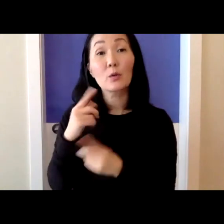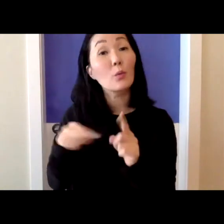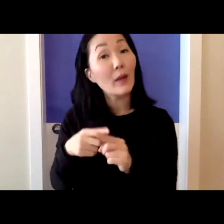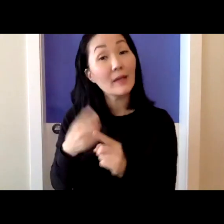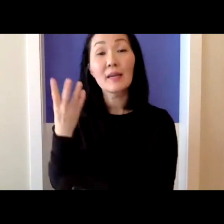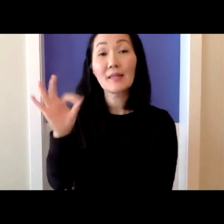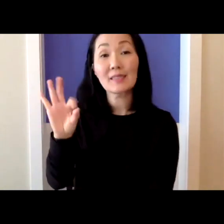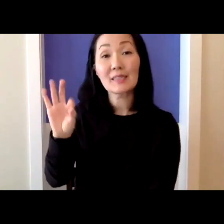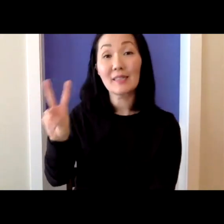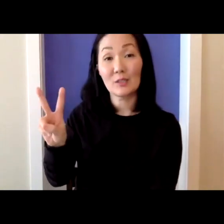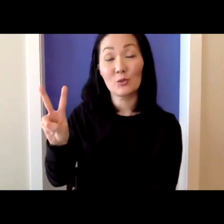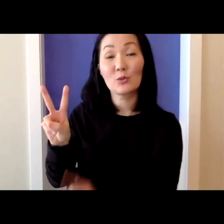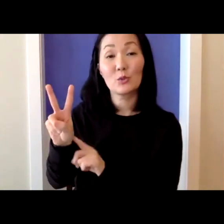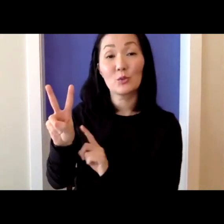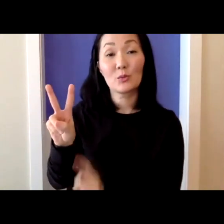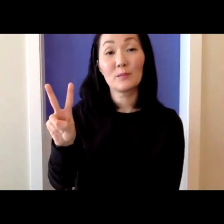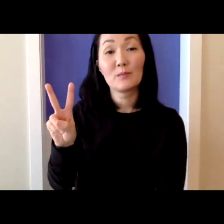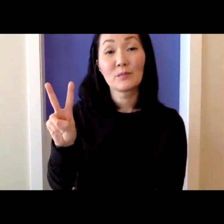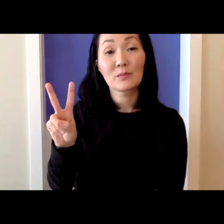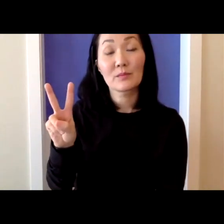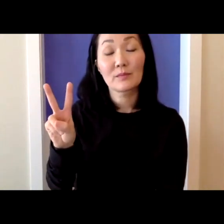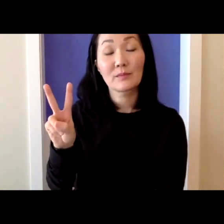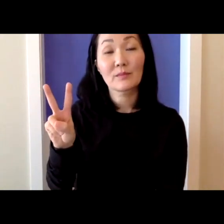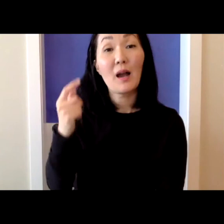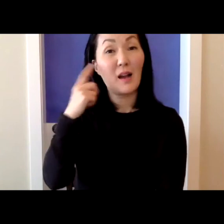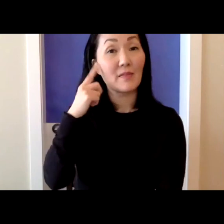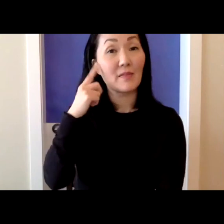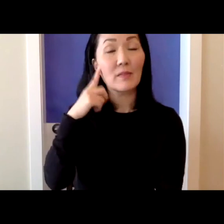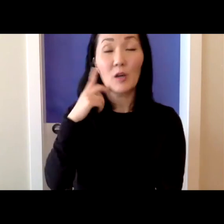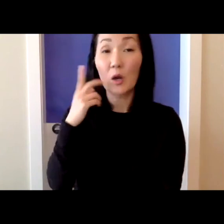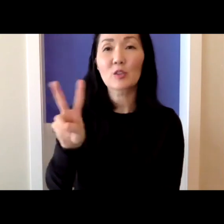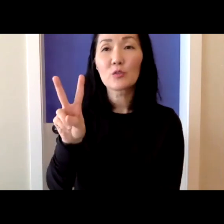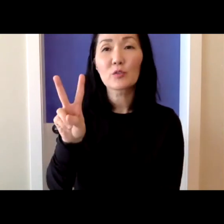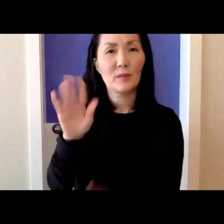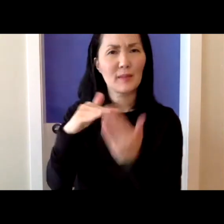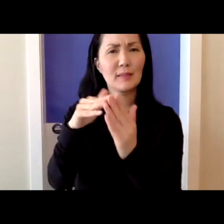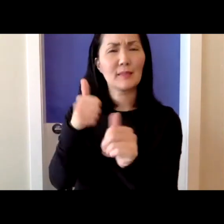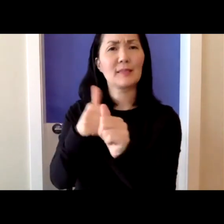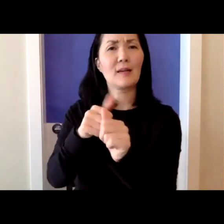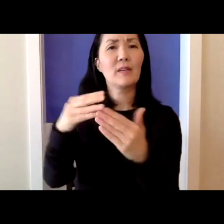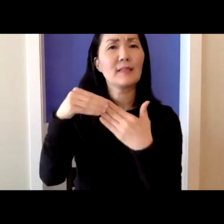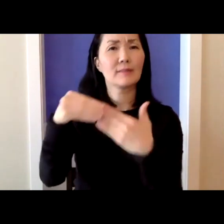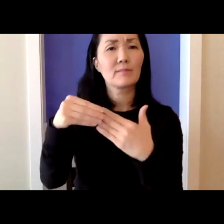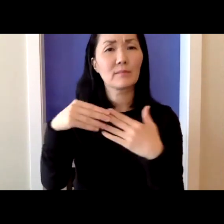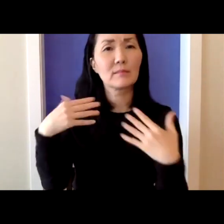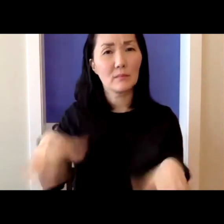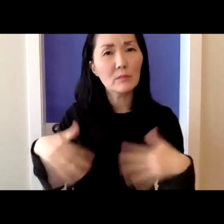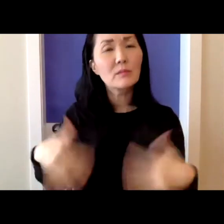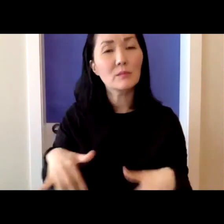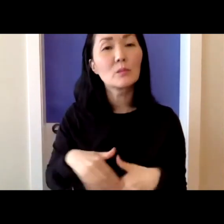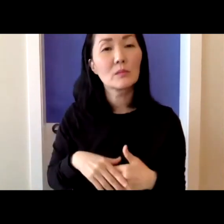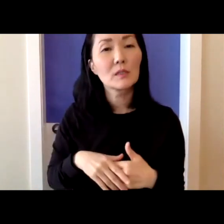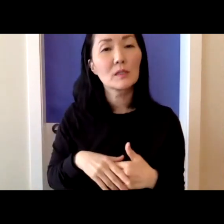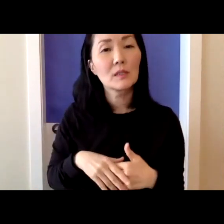1992 because I still believe that Vancouver is a leader, that it is an urban laboratory,